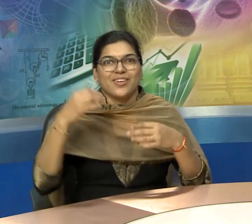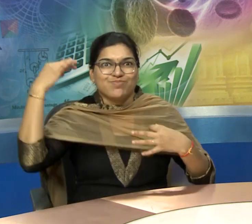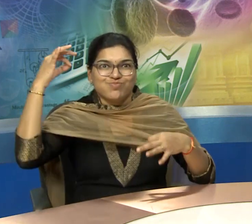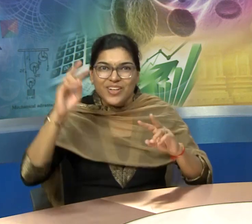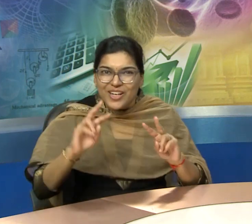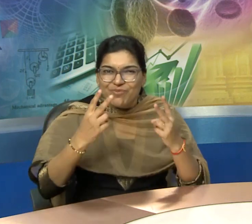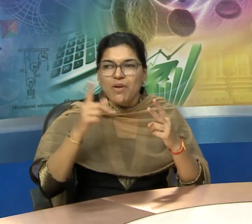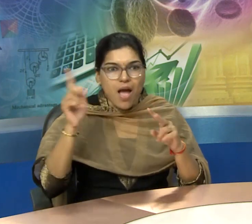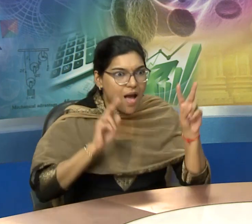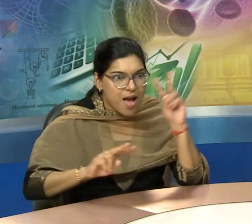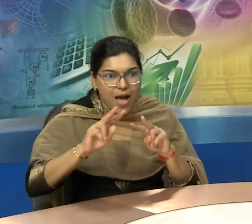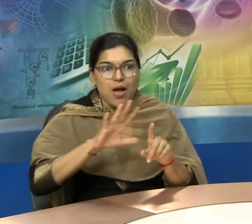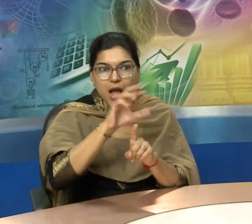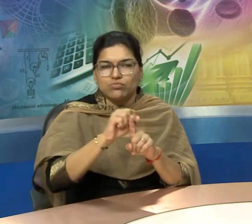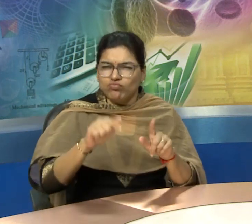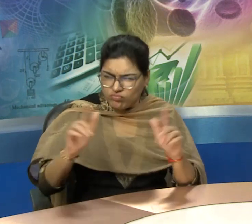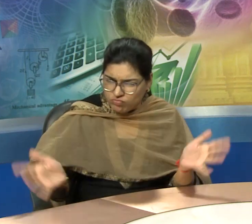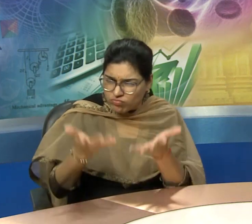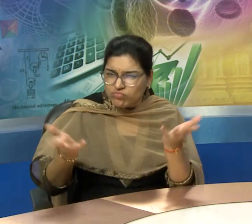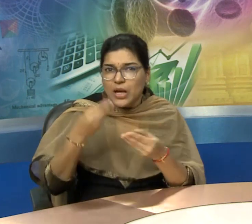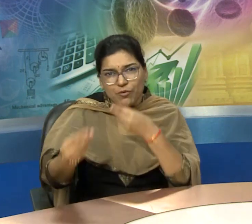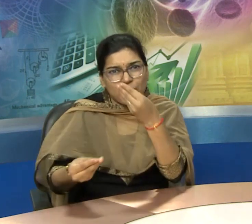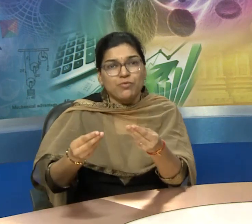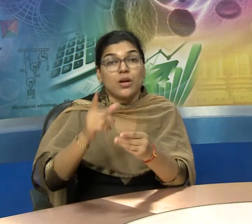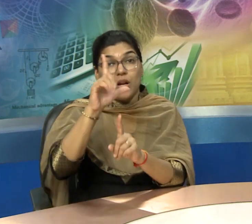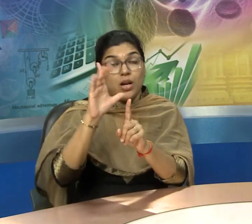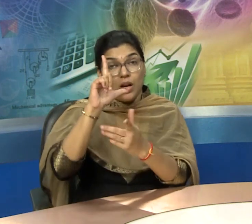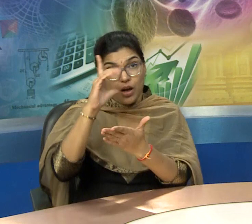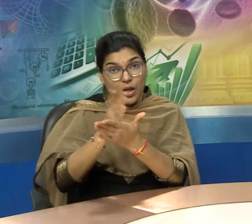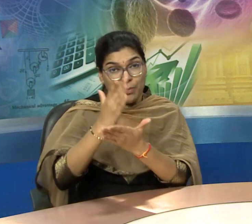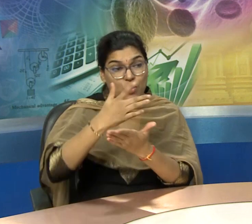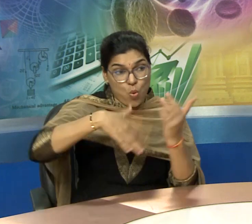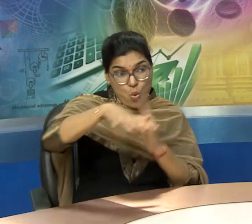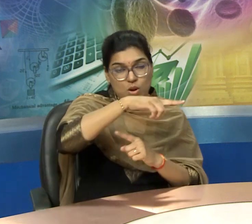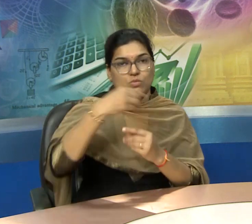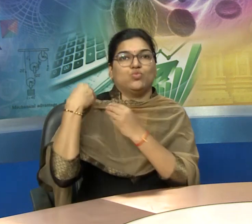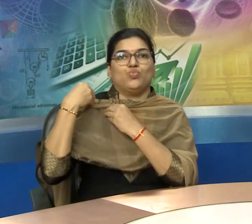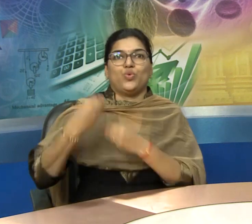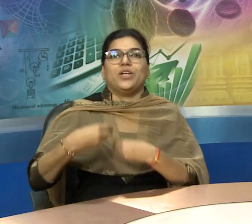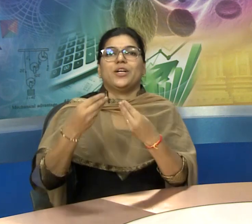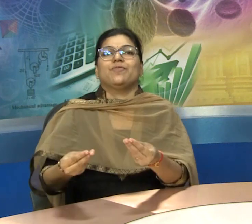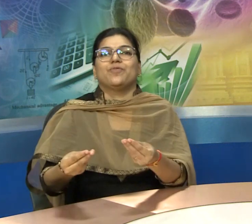on different themes. All those seminars and workshops can be organized by the library.